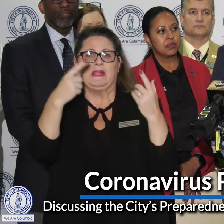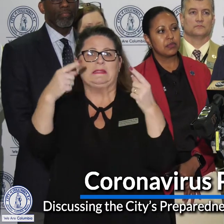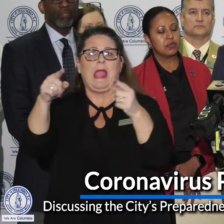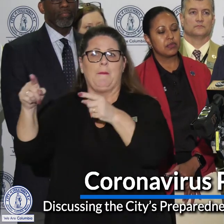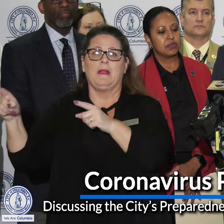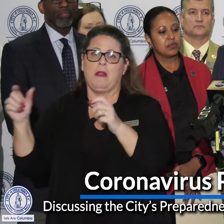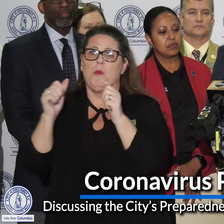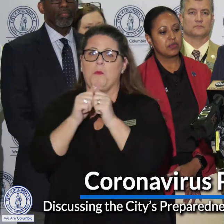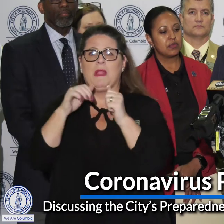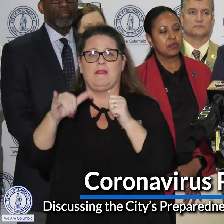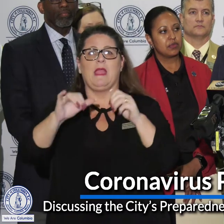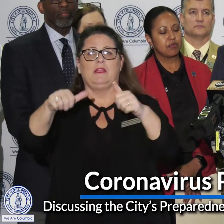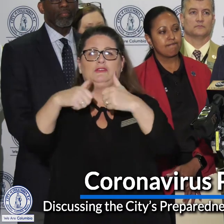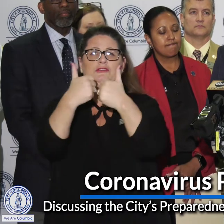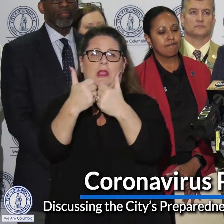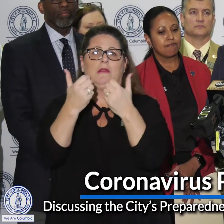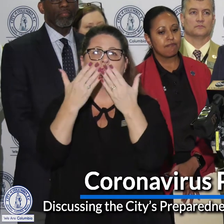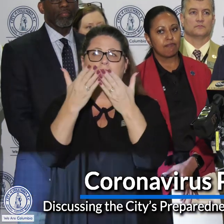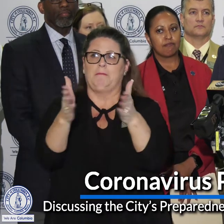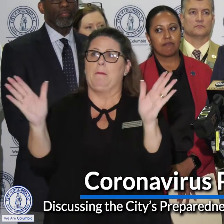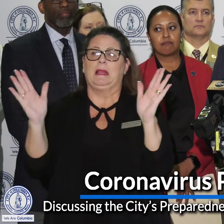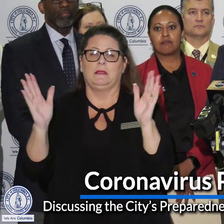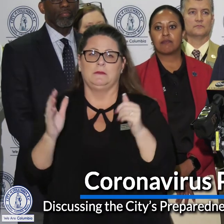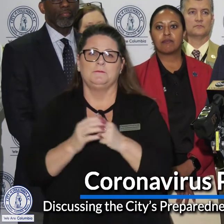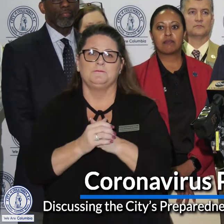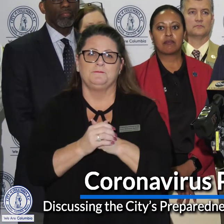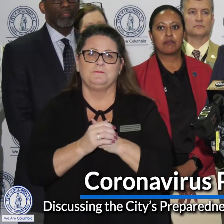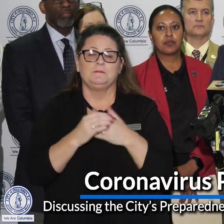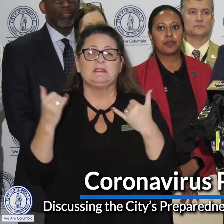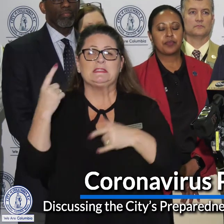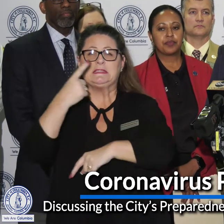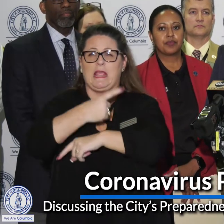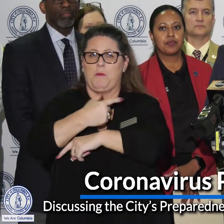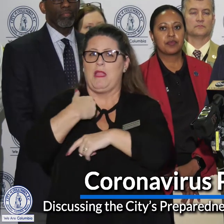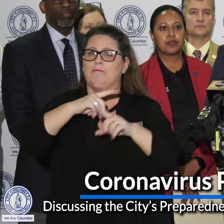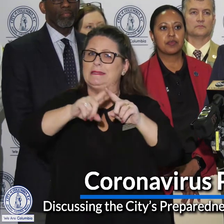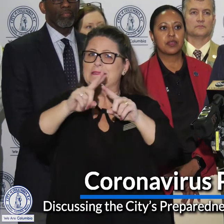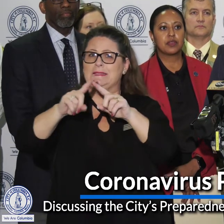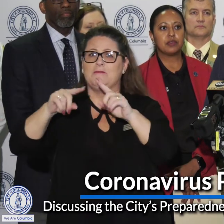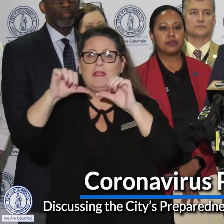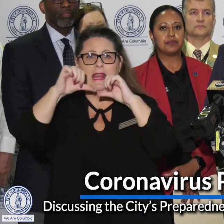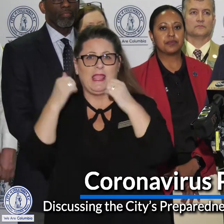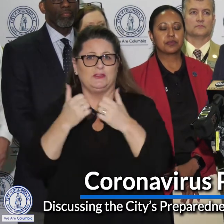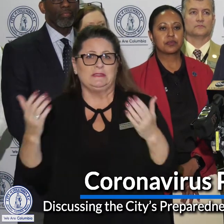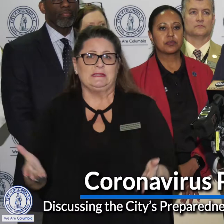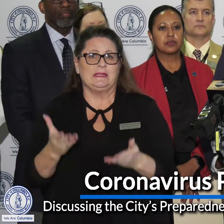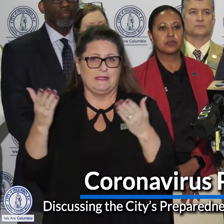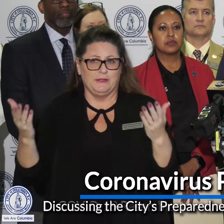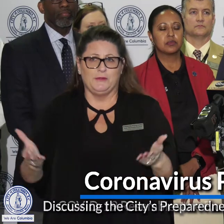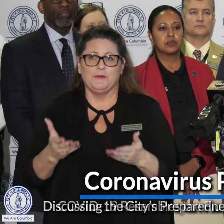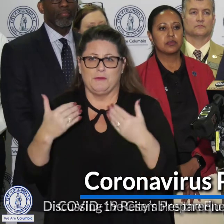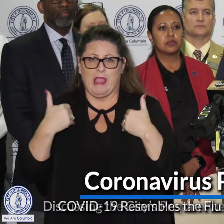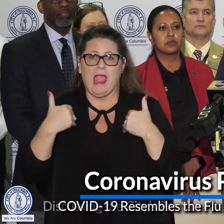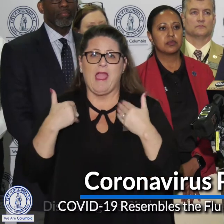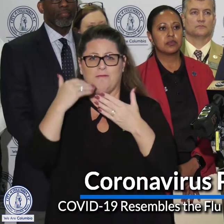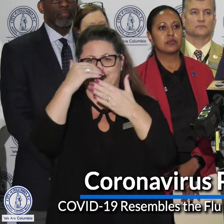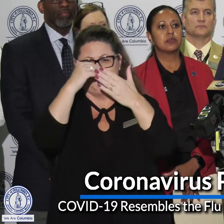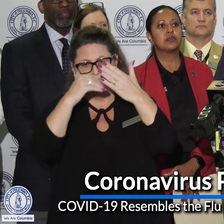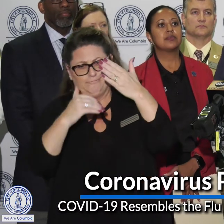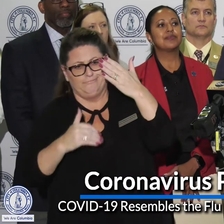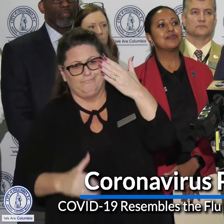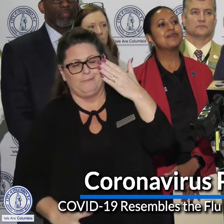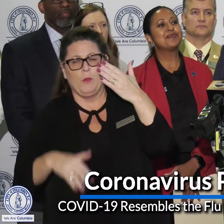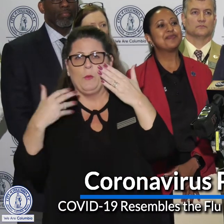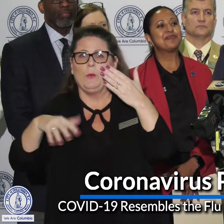challenge, public health challenge. Today, we had a number of different agencies represented, and the list is a bit